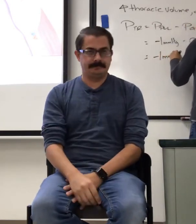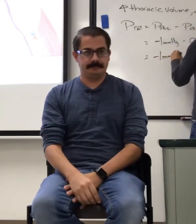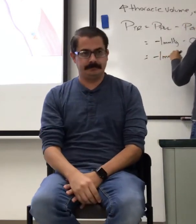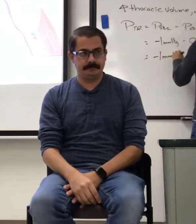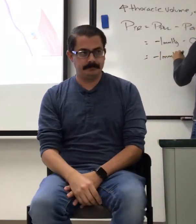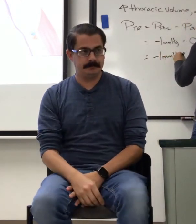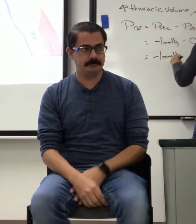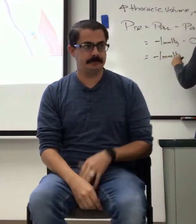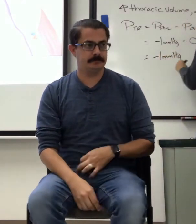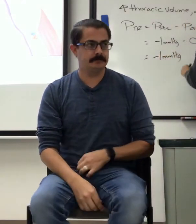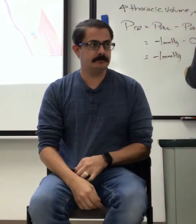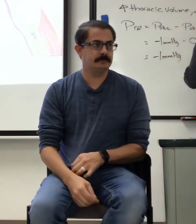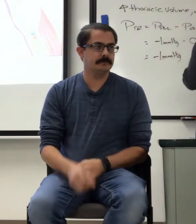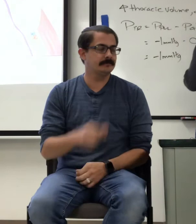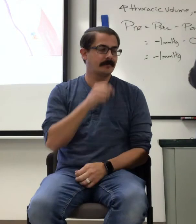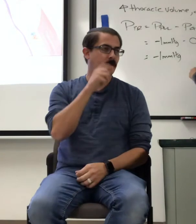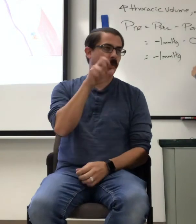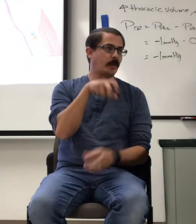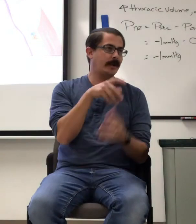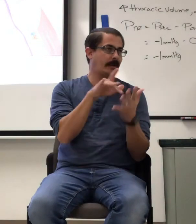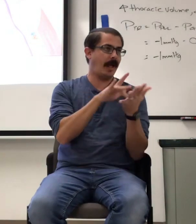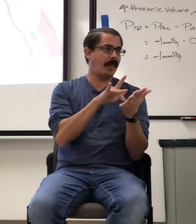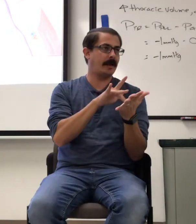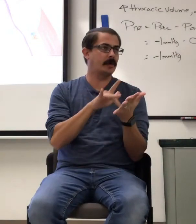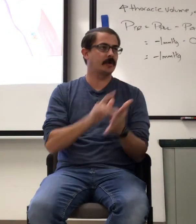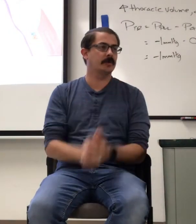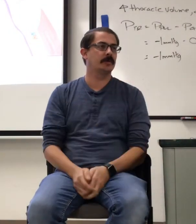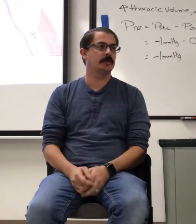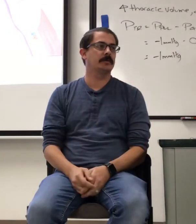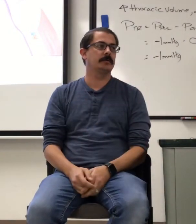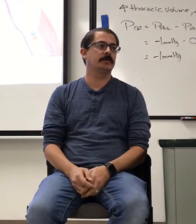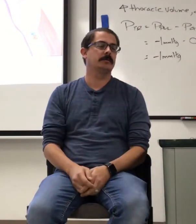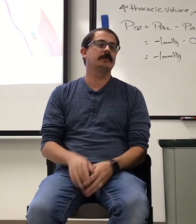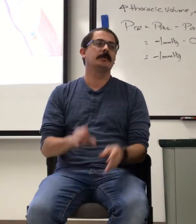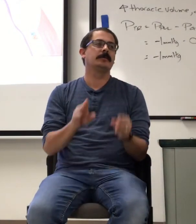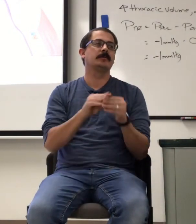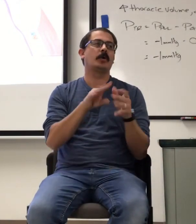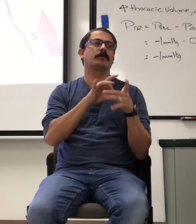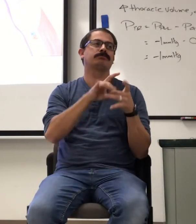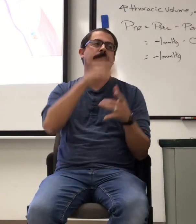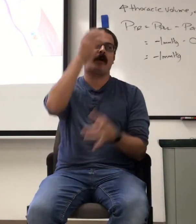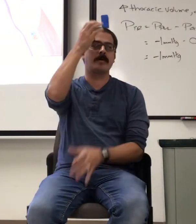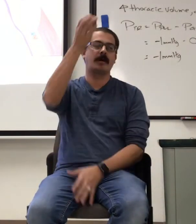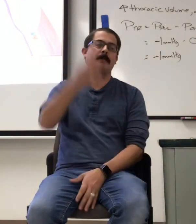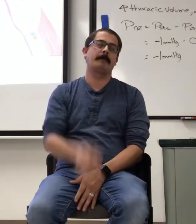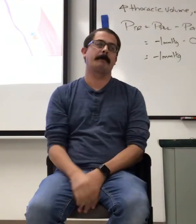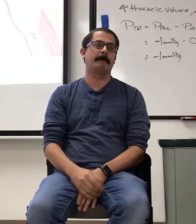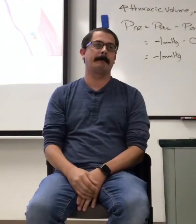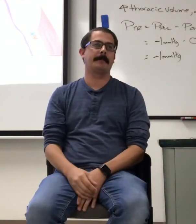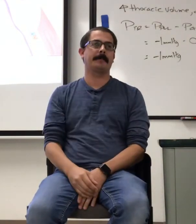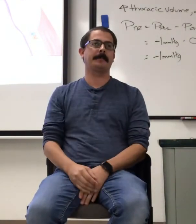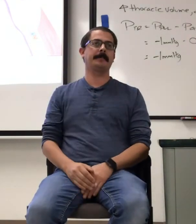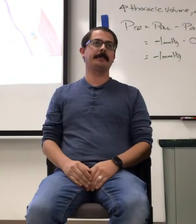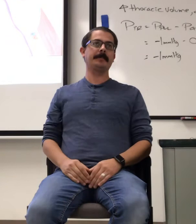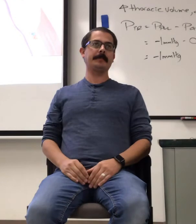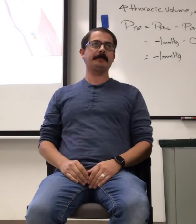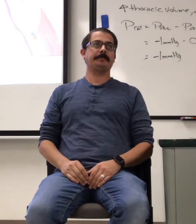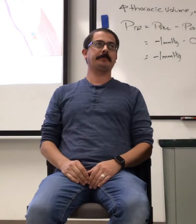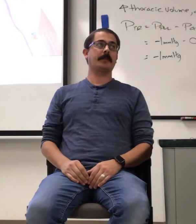But you don't need a calculator for this math. It's more of the concepts. And so by